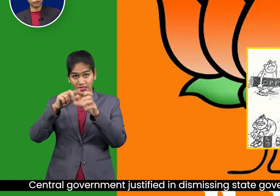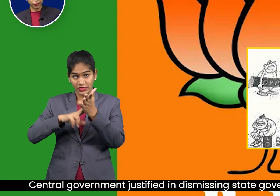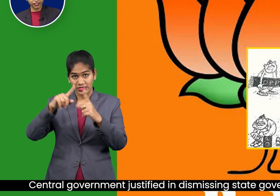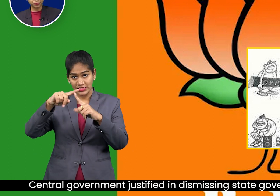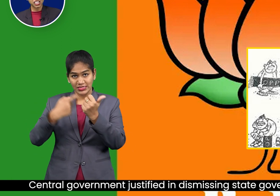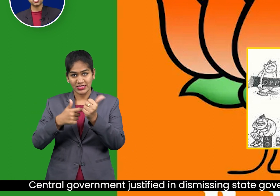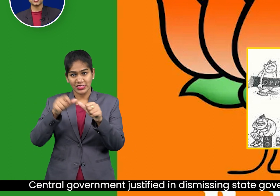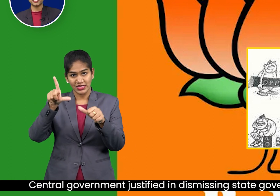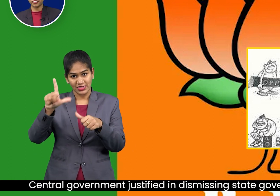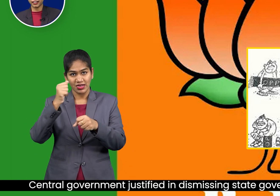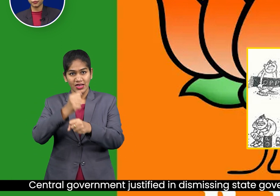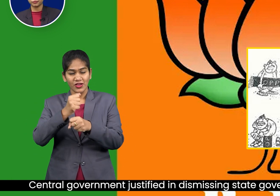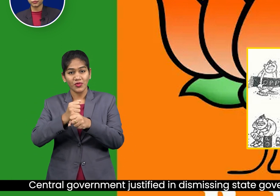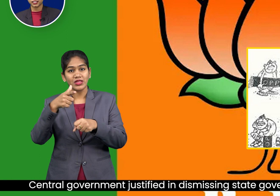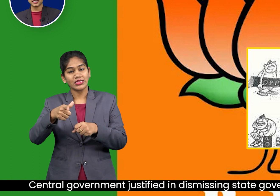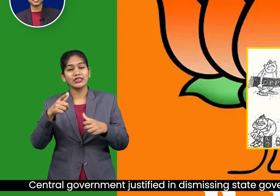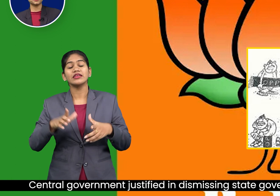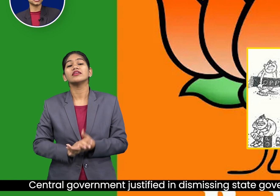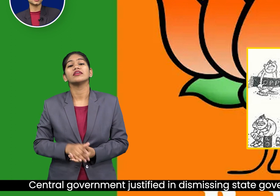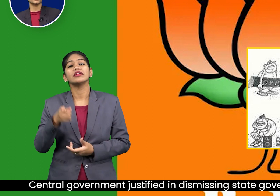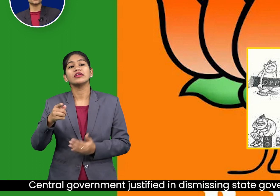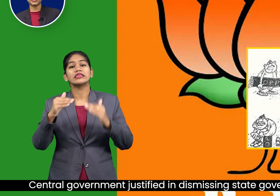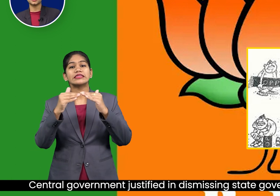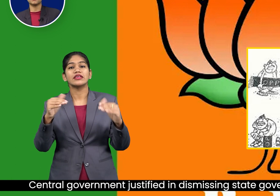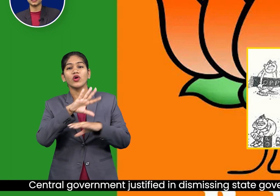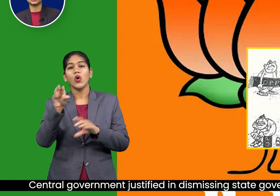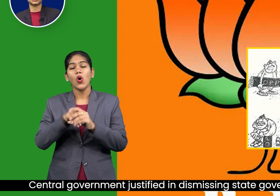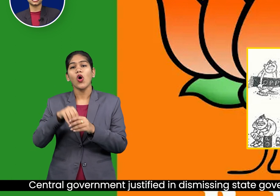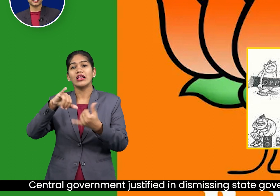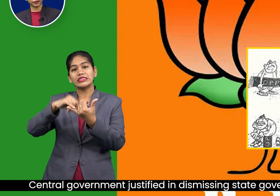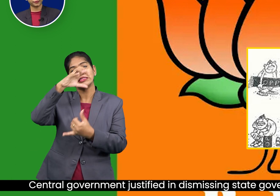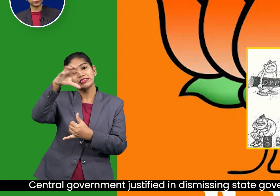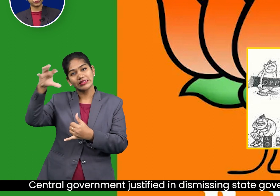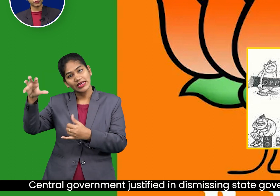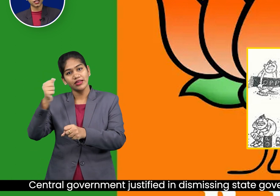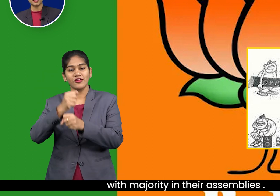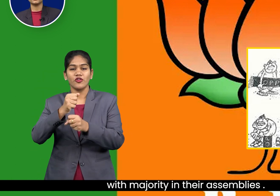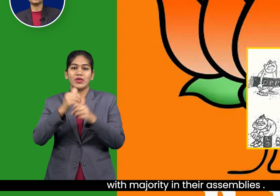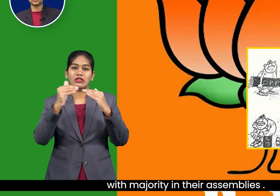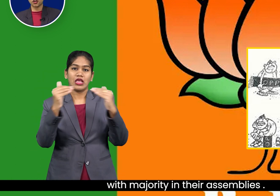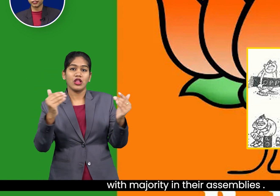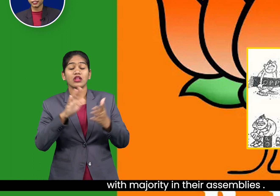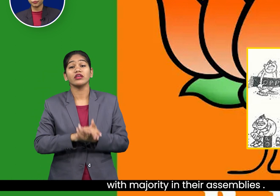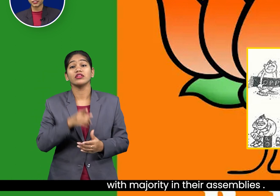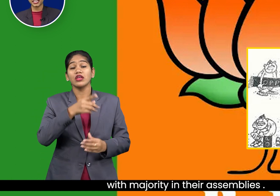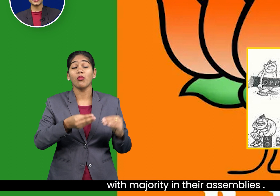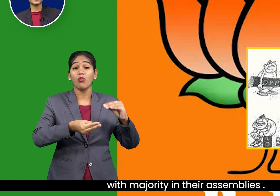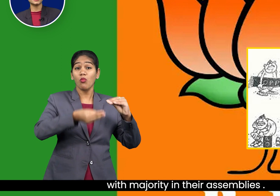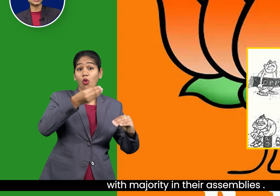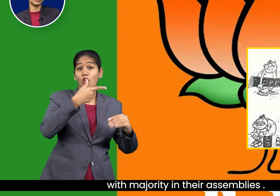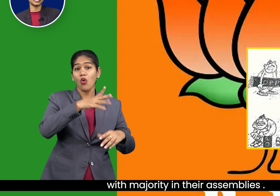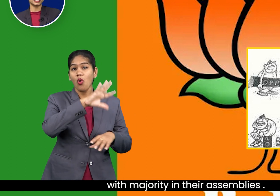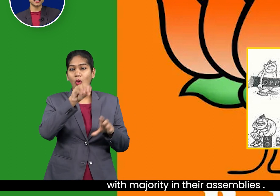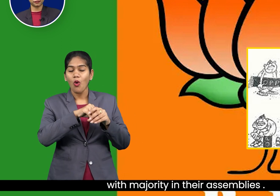Central government justified in dismissing state governments with majority in